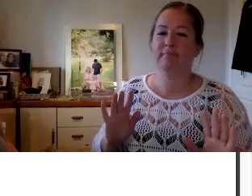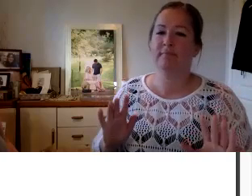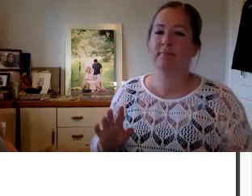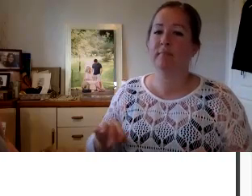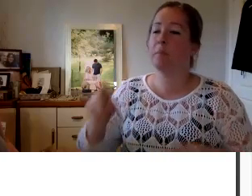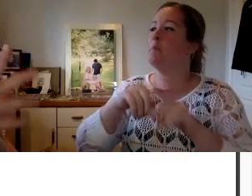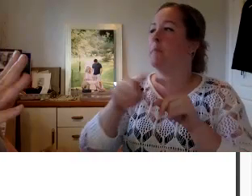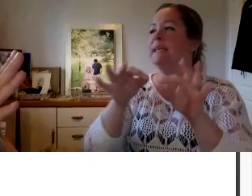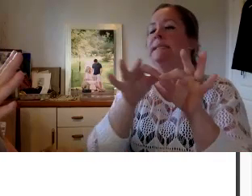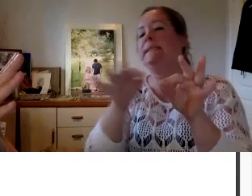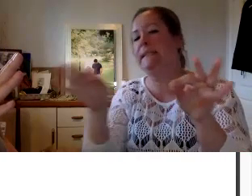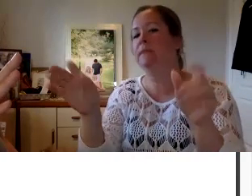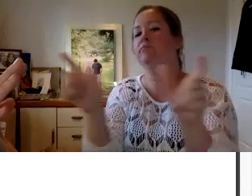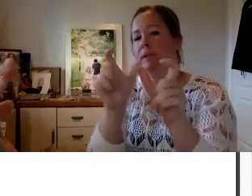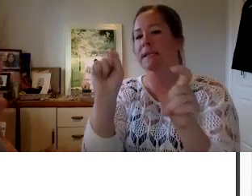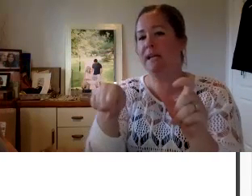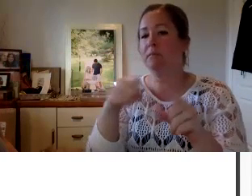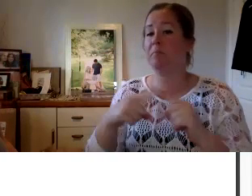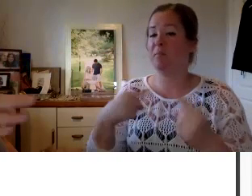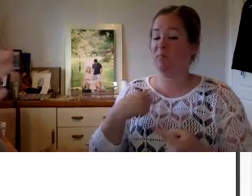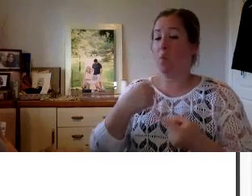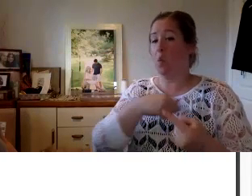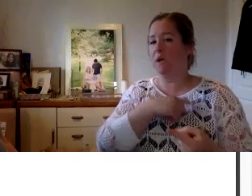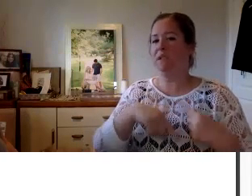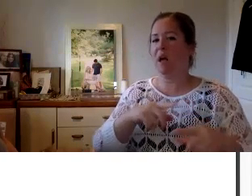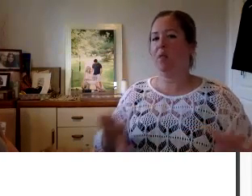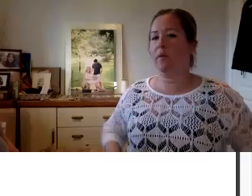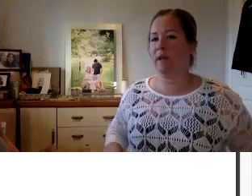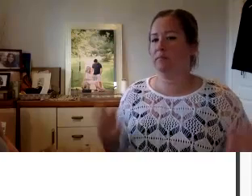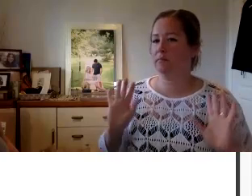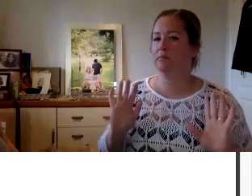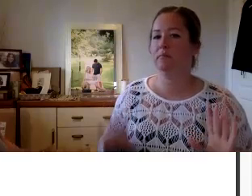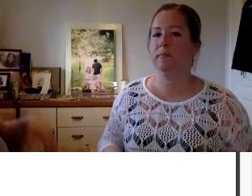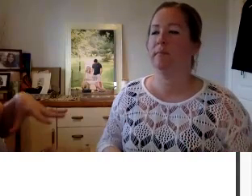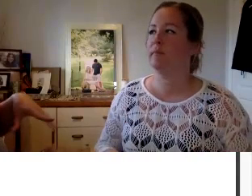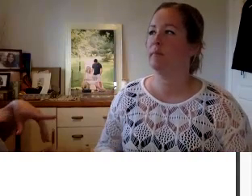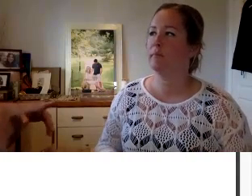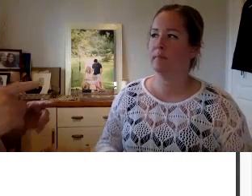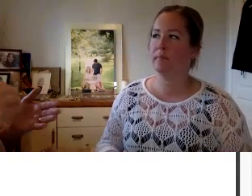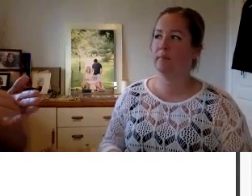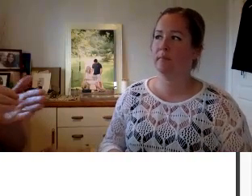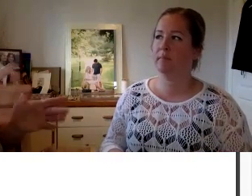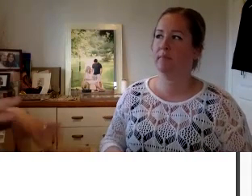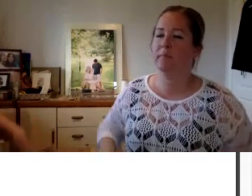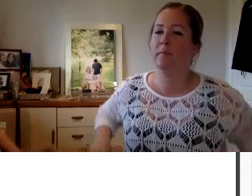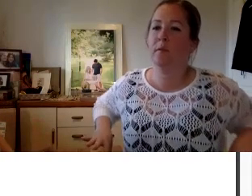For Newfoundland Labrador, it is one sign, but you'd have to spell out Labrador. But people understand if you do Newfoundland like